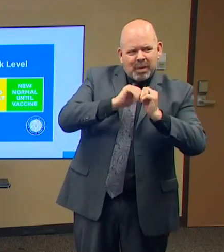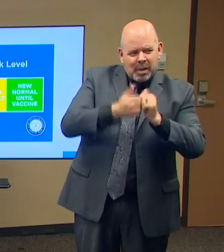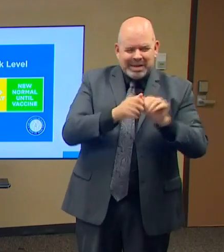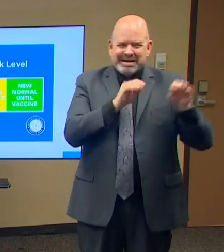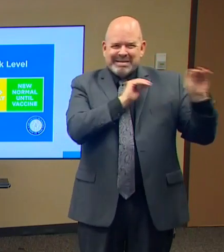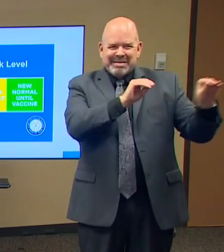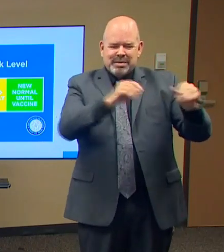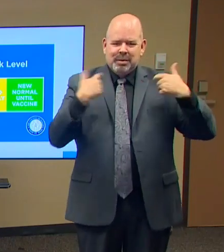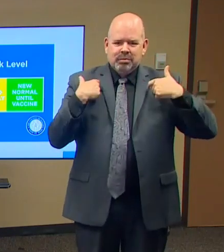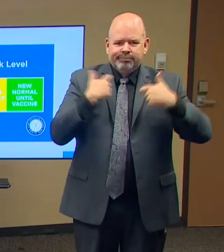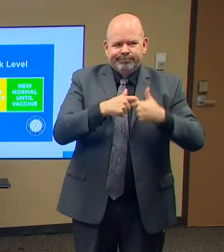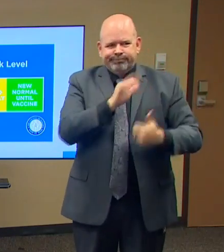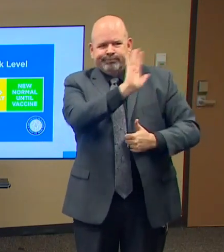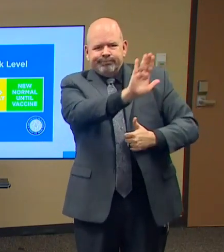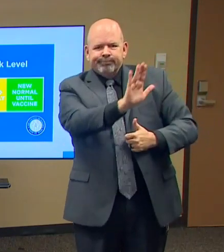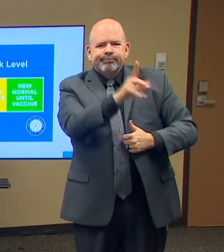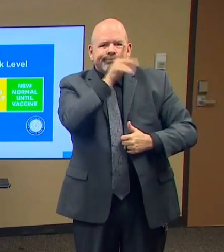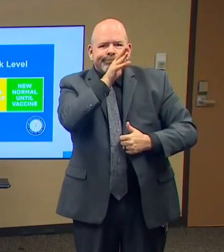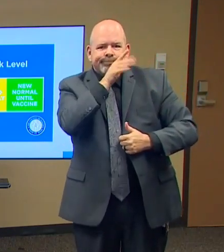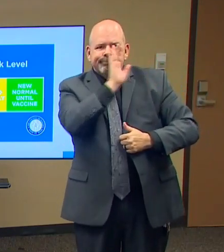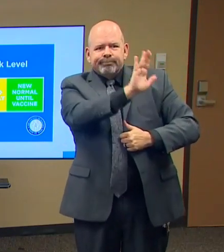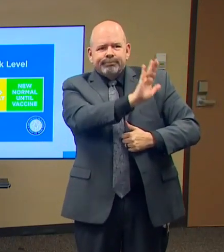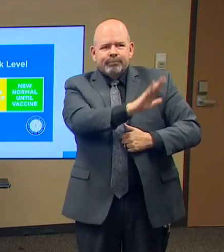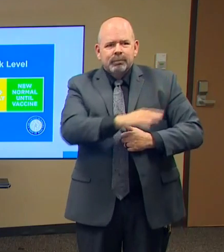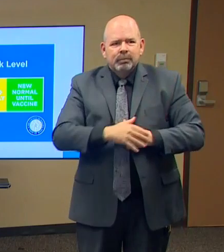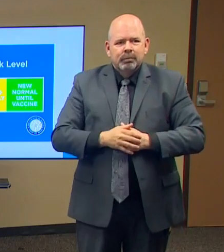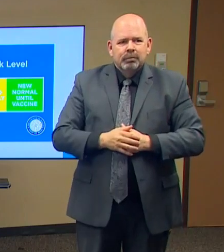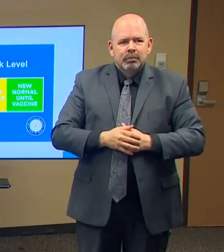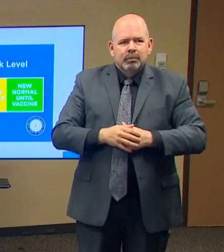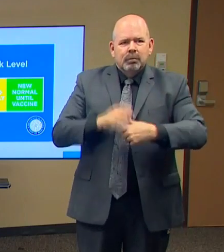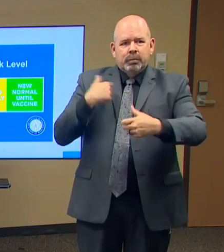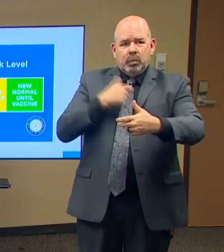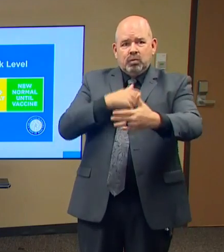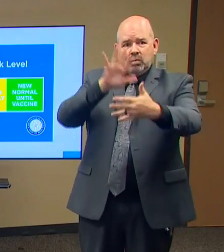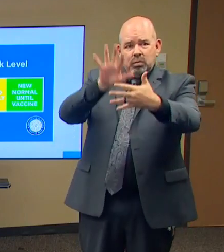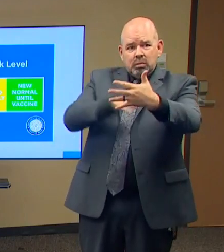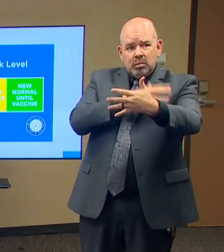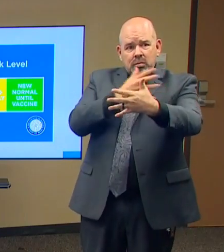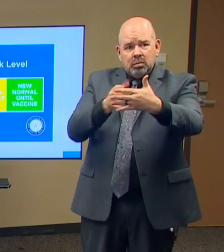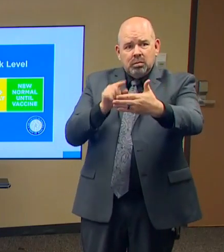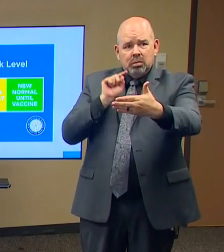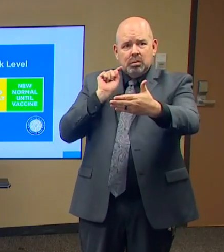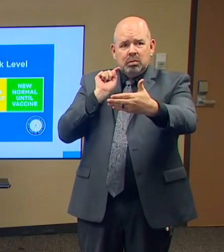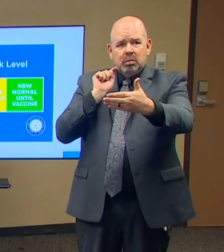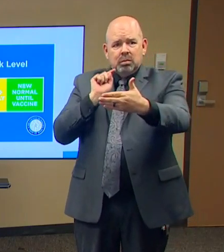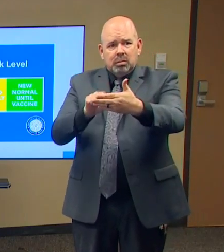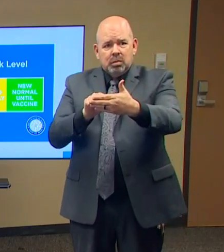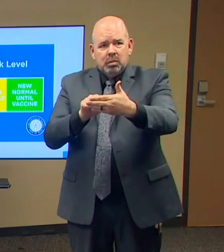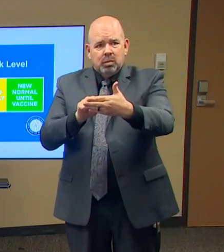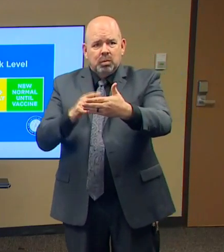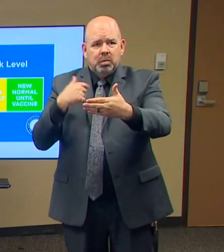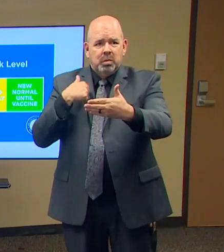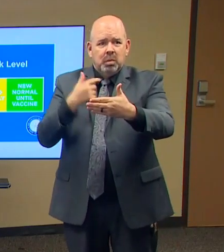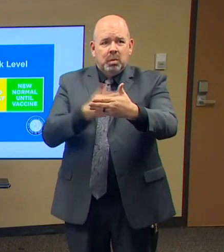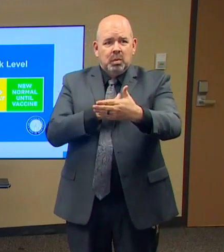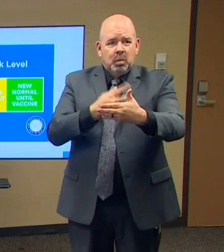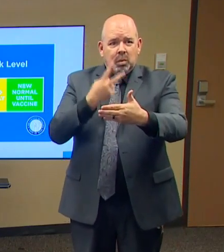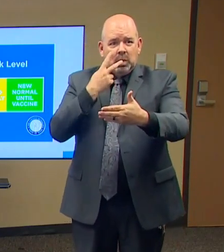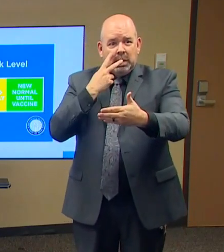also, based on our maps, some of our hotspot maps, some of our zip code maps. And again, that is